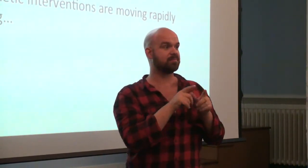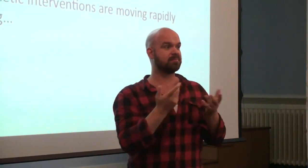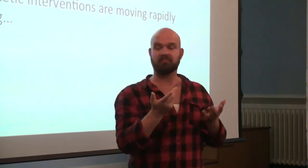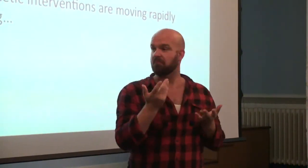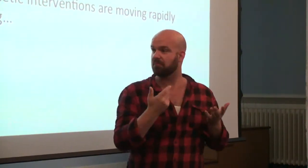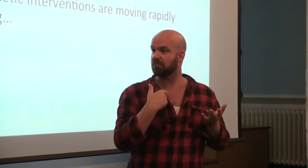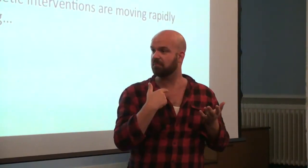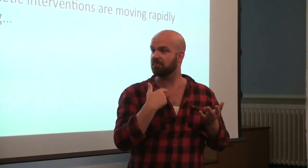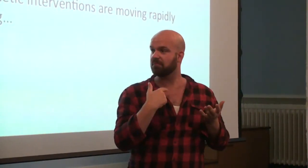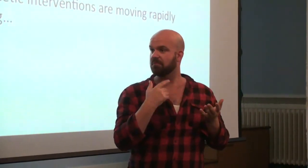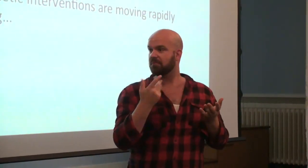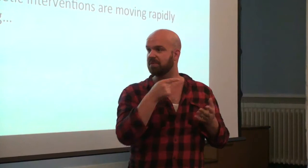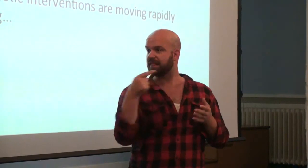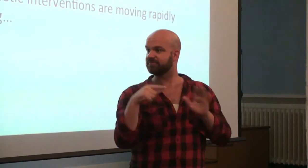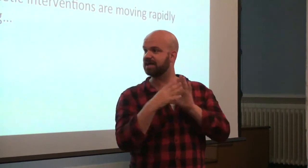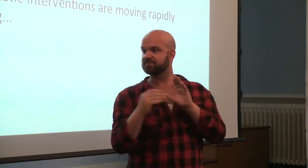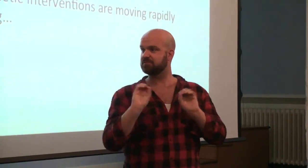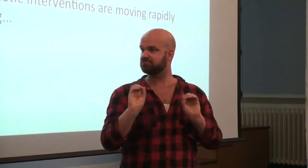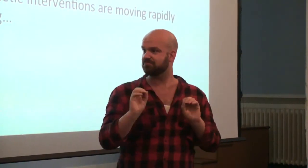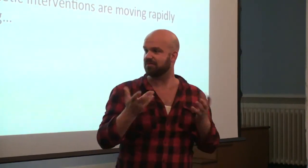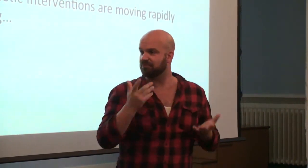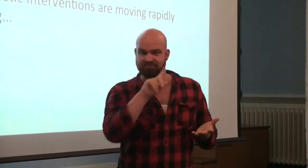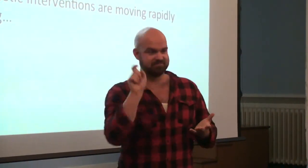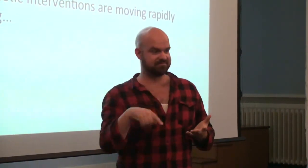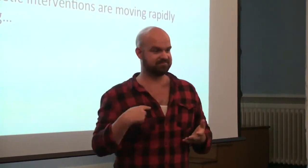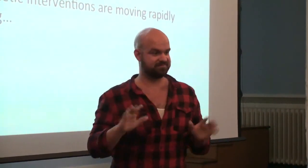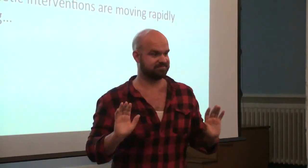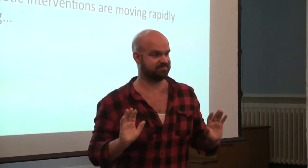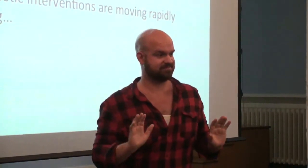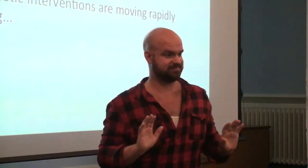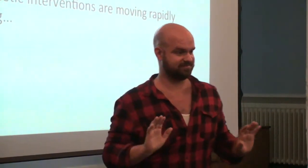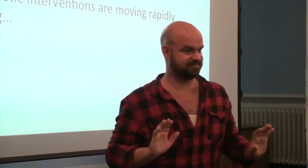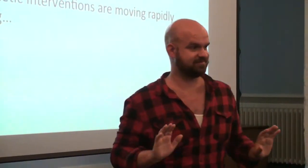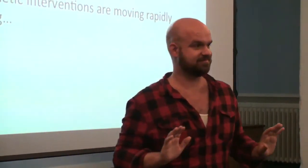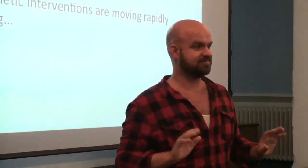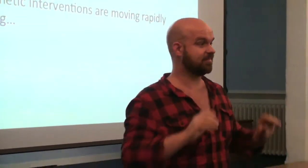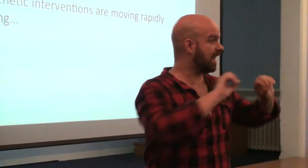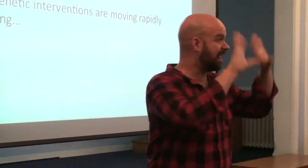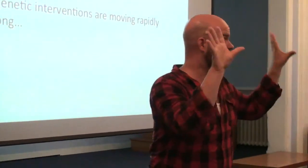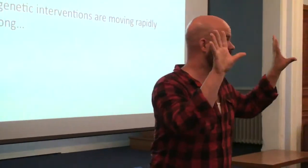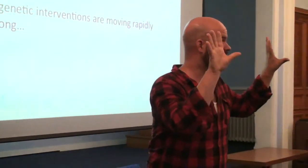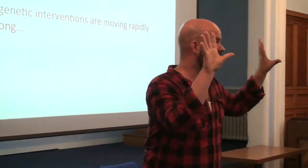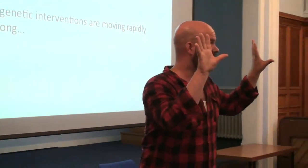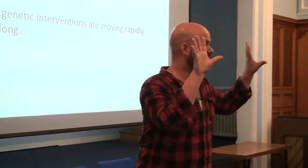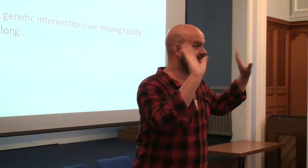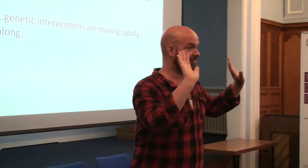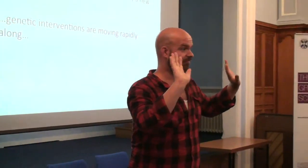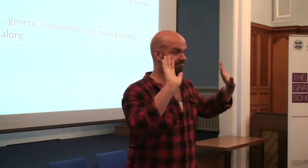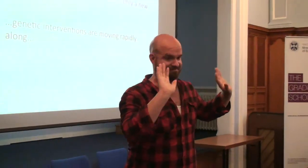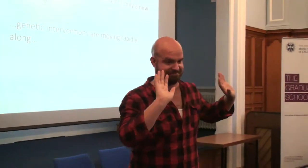clips that portrayed deaf people in a negative light, what kind of impact that might have had on the participants. So I'm just interested